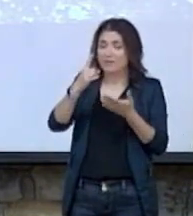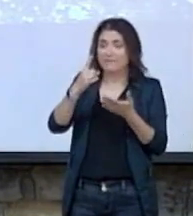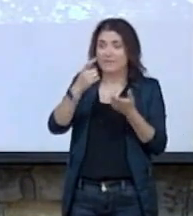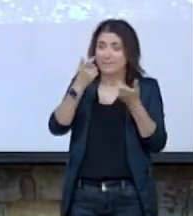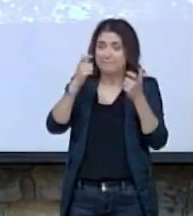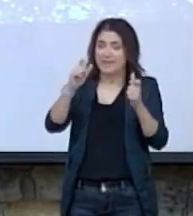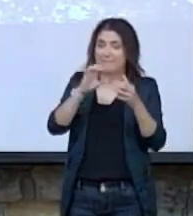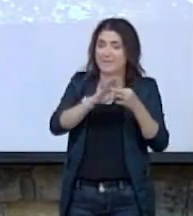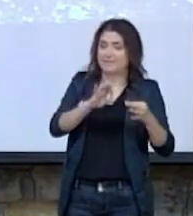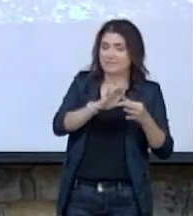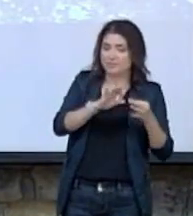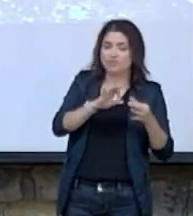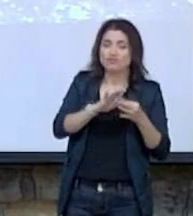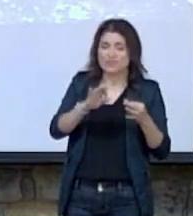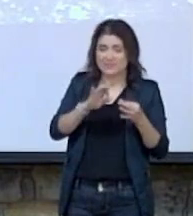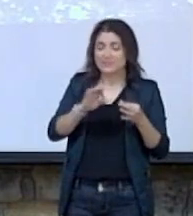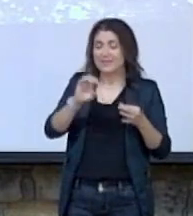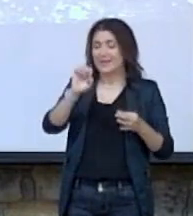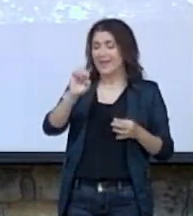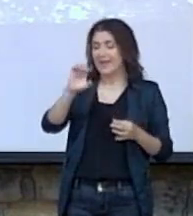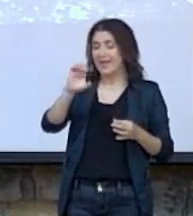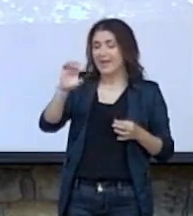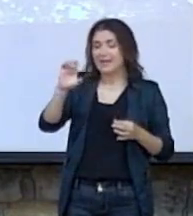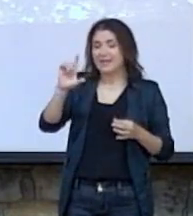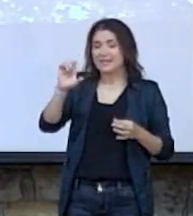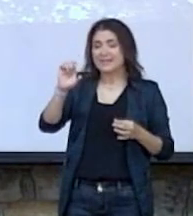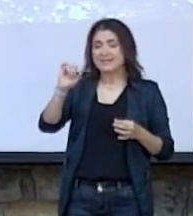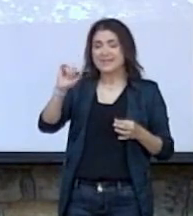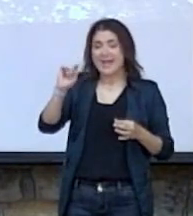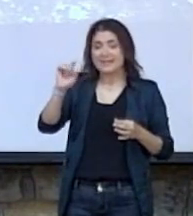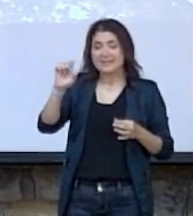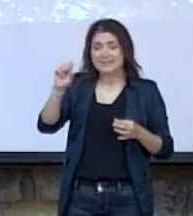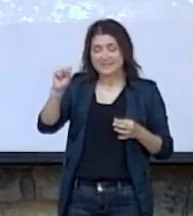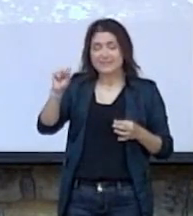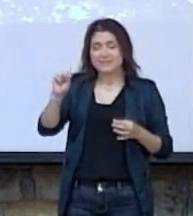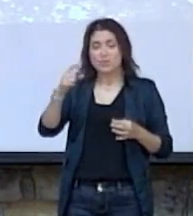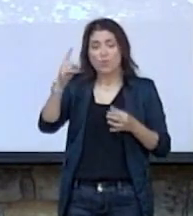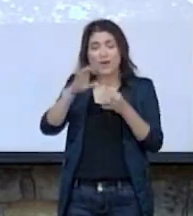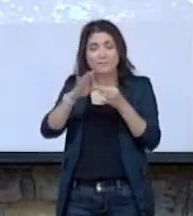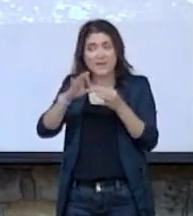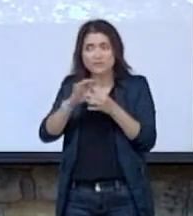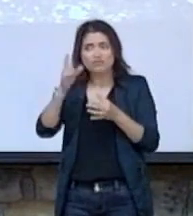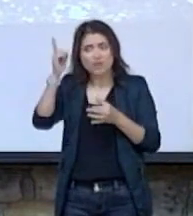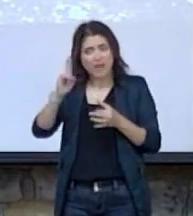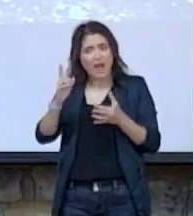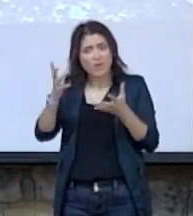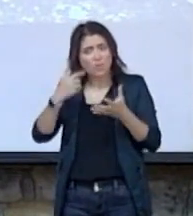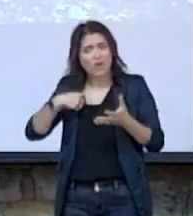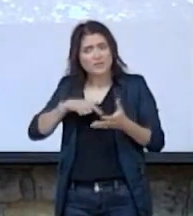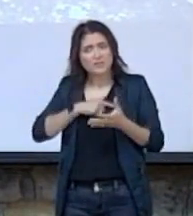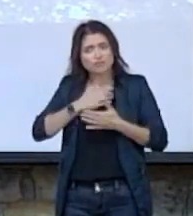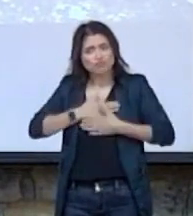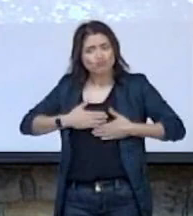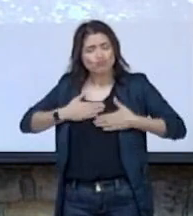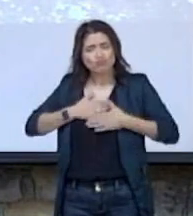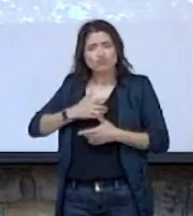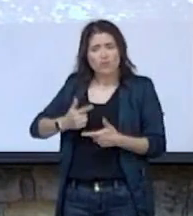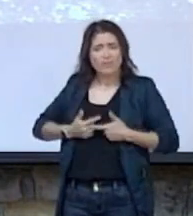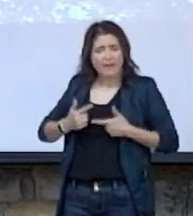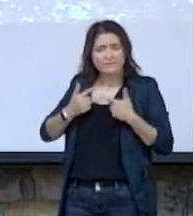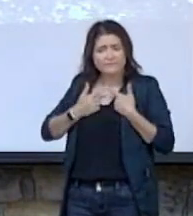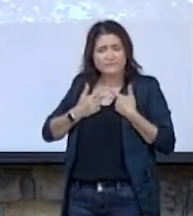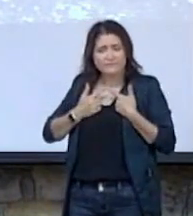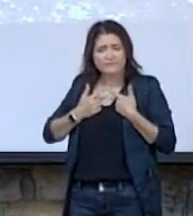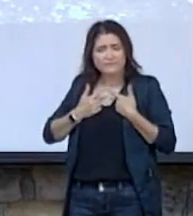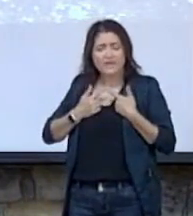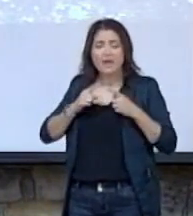Ecclesiastes, as the preacher talks about different aspects of life, one of the messages is God wants us to enjoy life. It's just